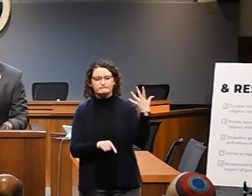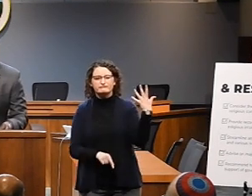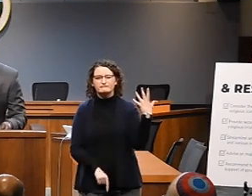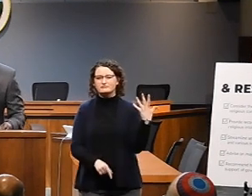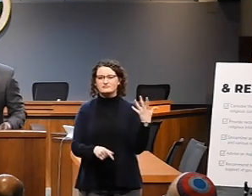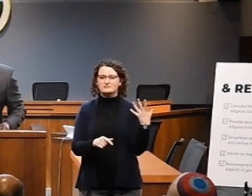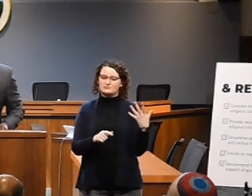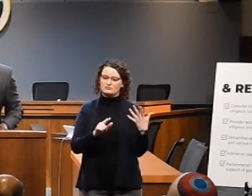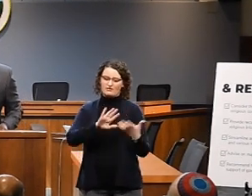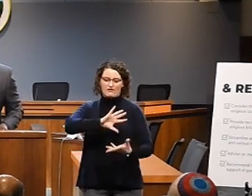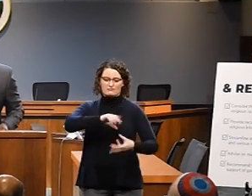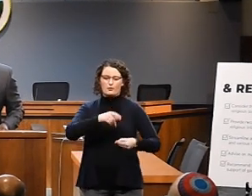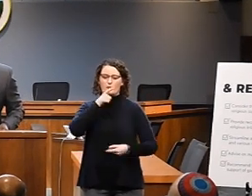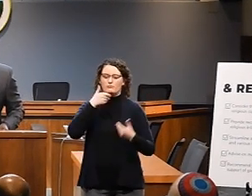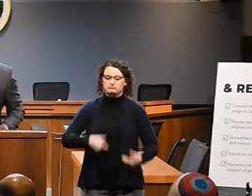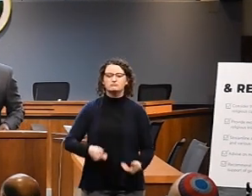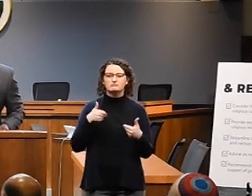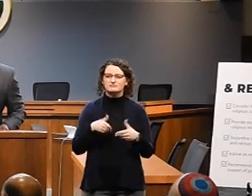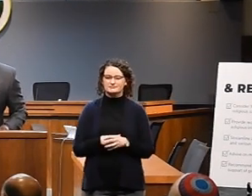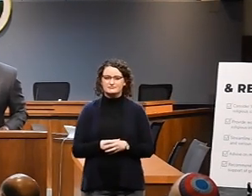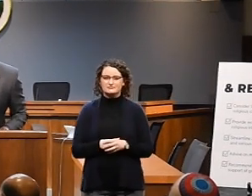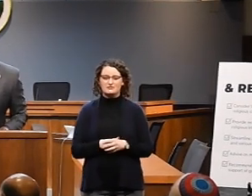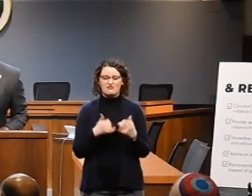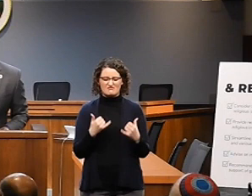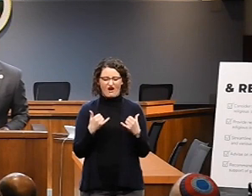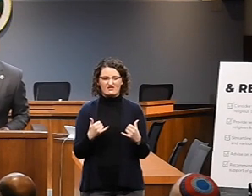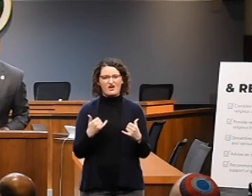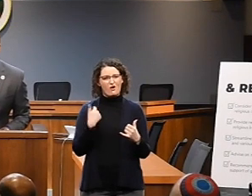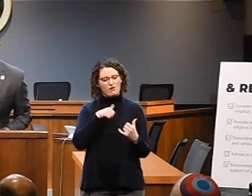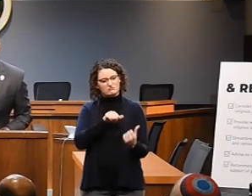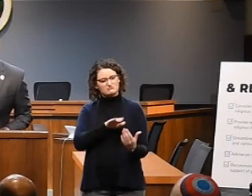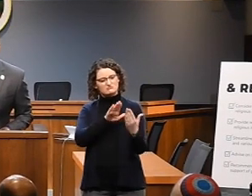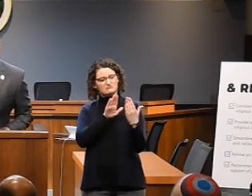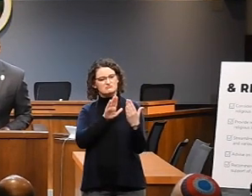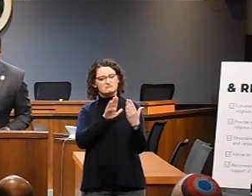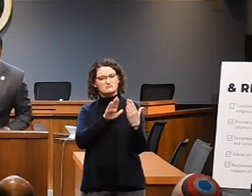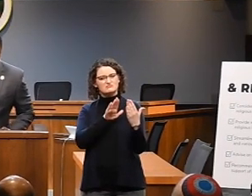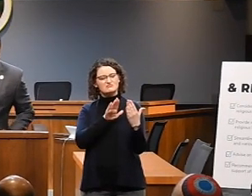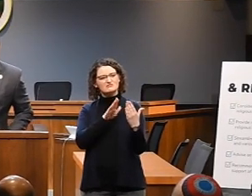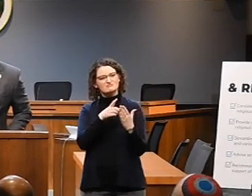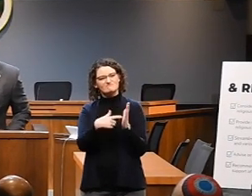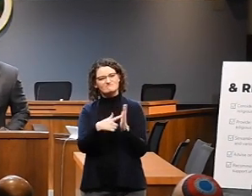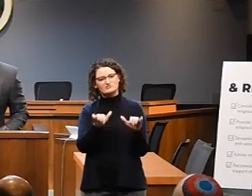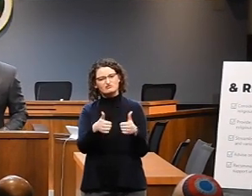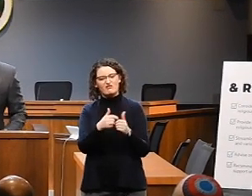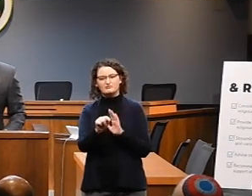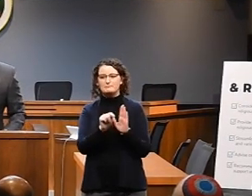that make us who we are. We face at this point of our history challenging